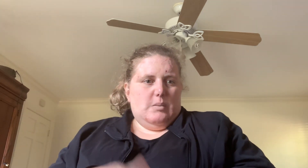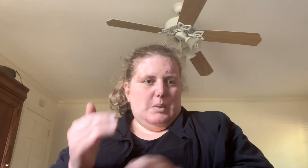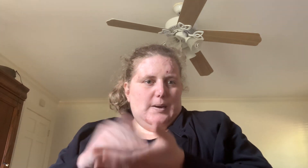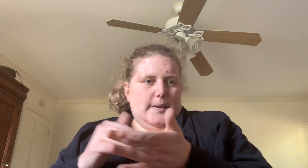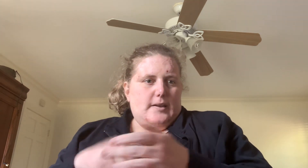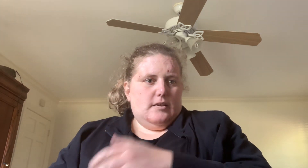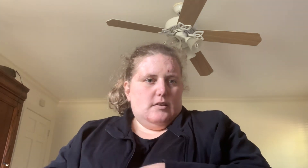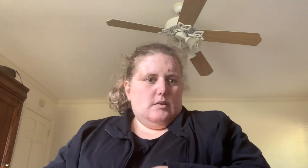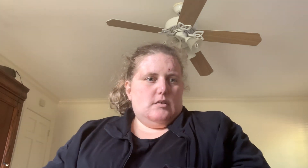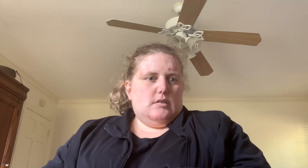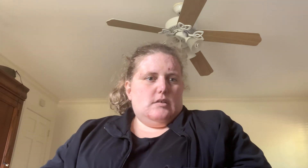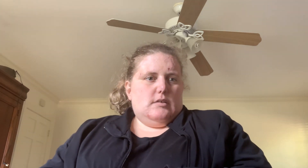produced is